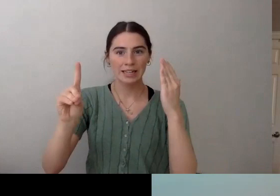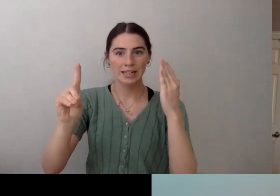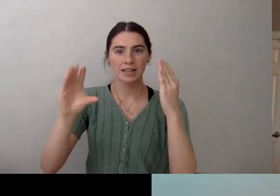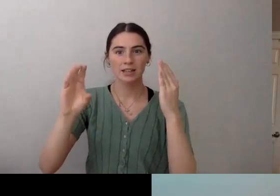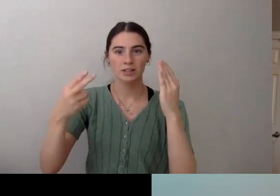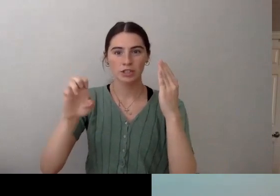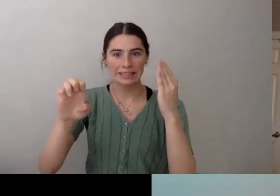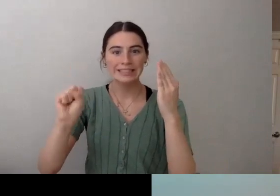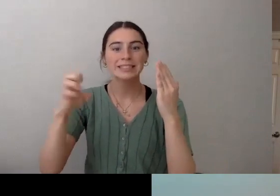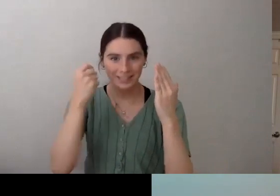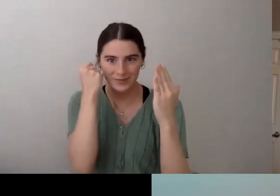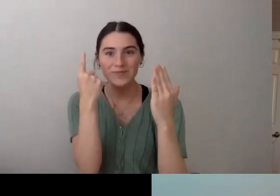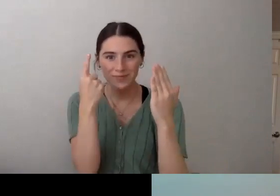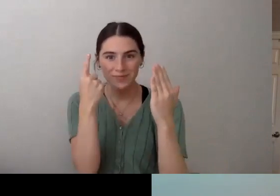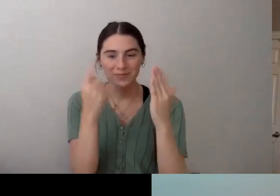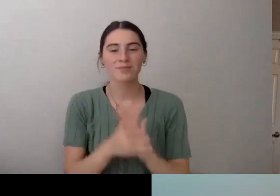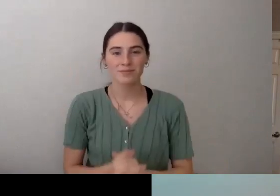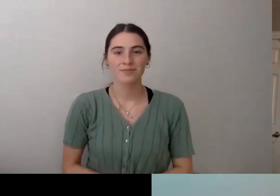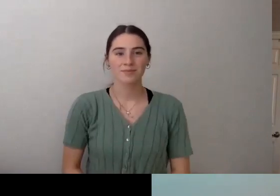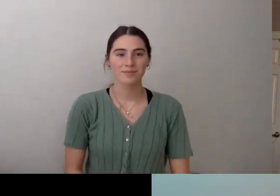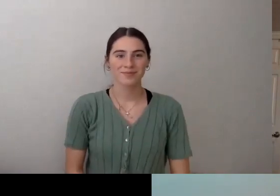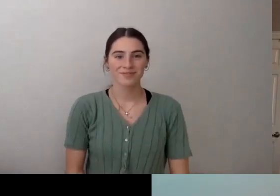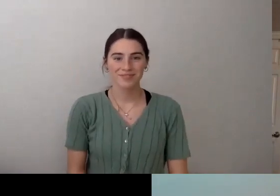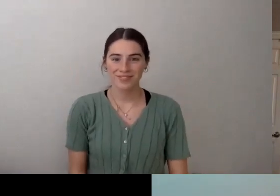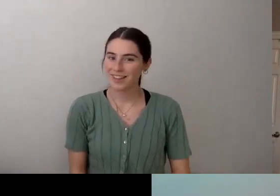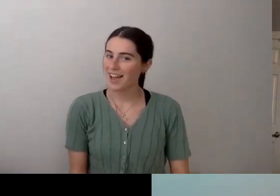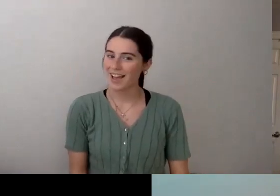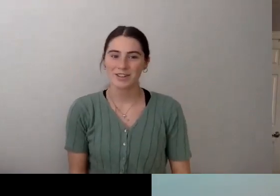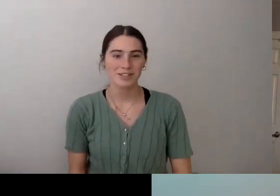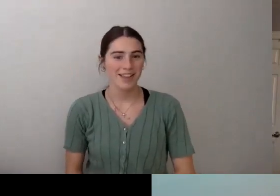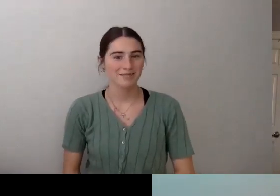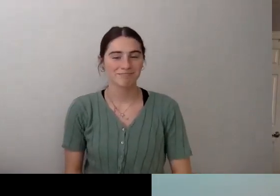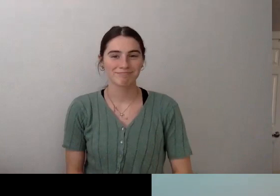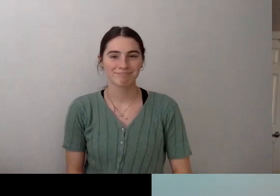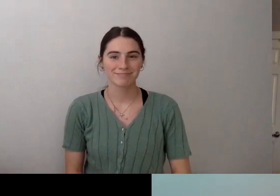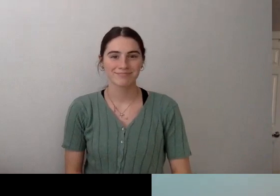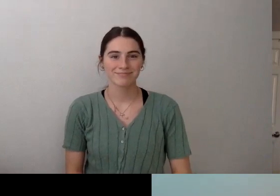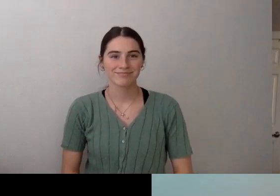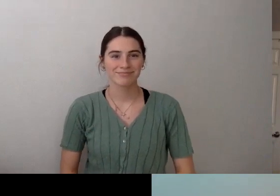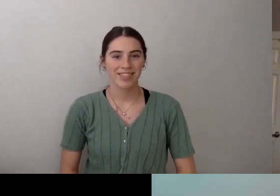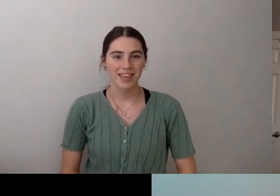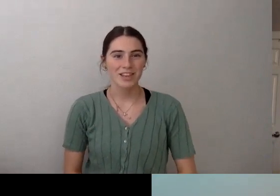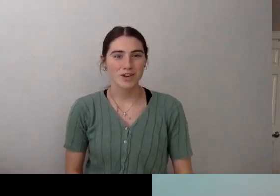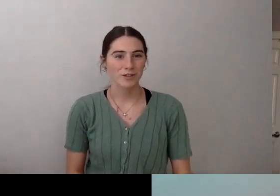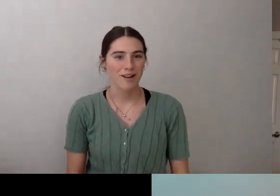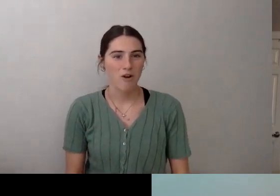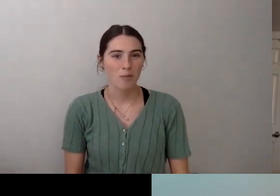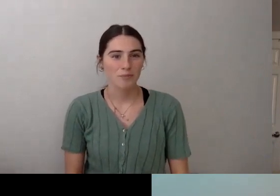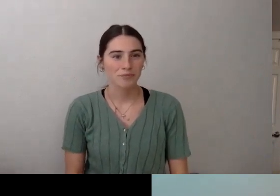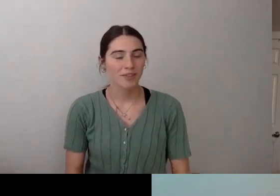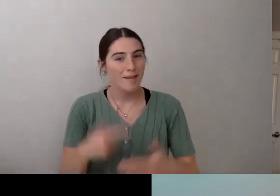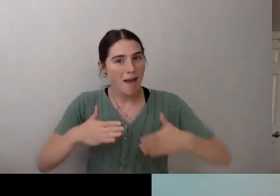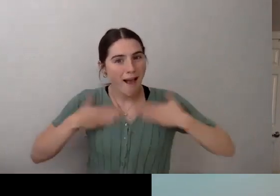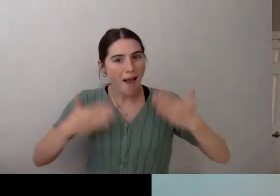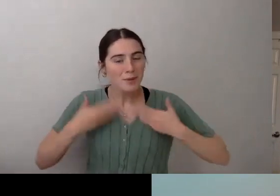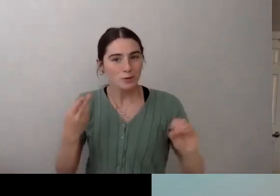I understand. so happy that you got